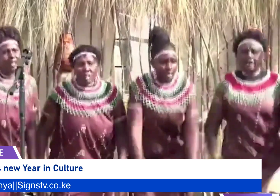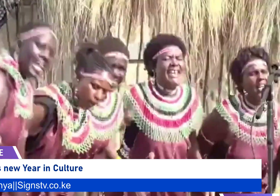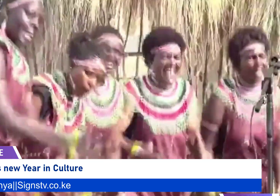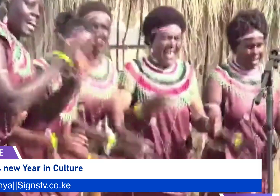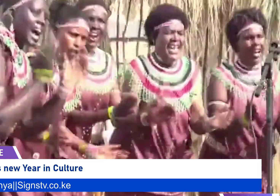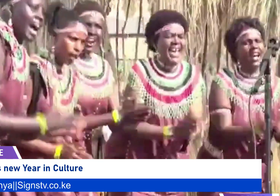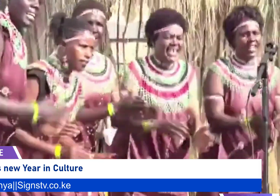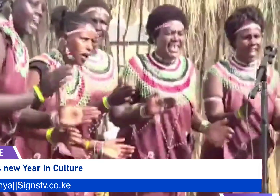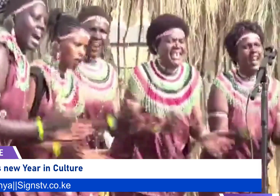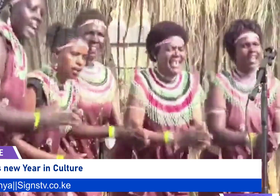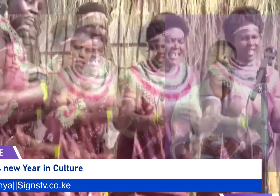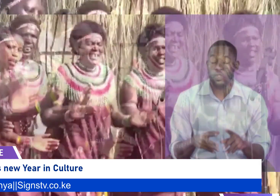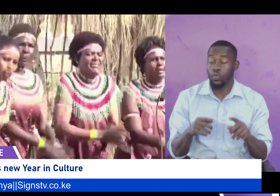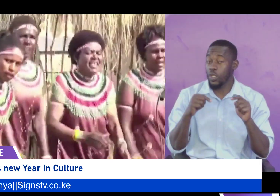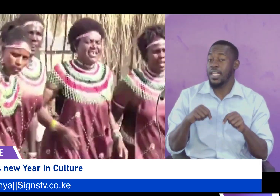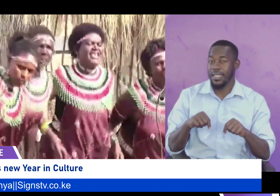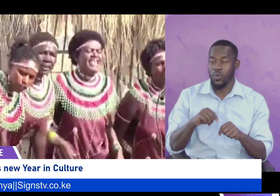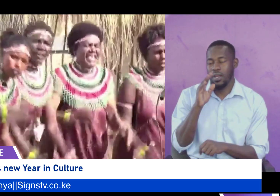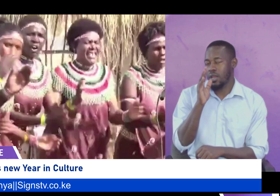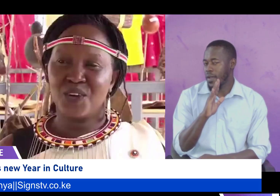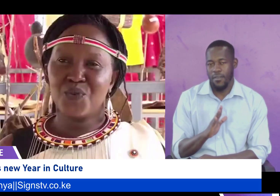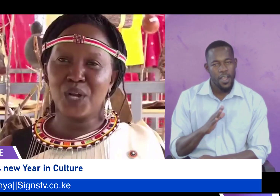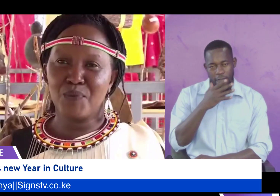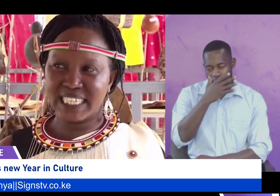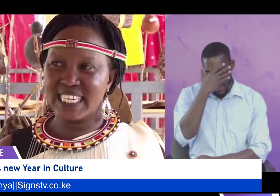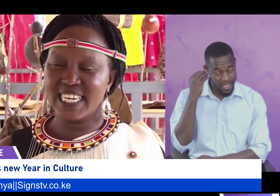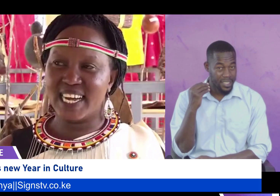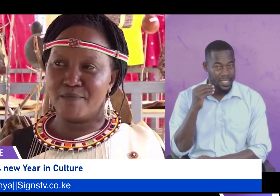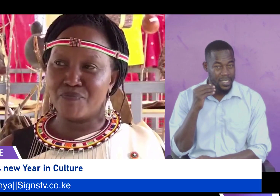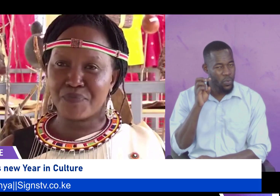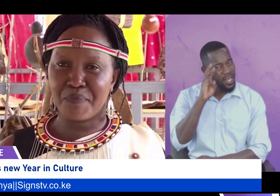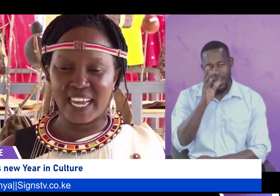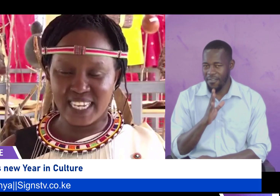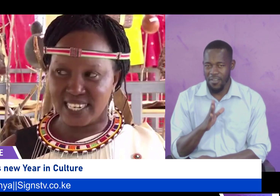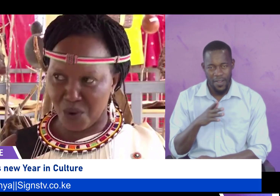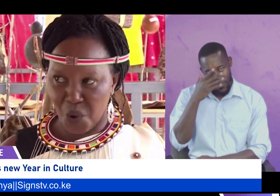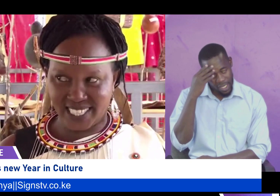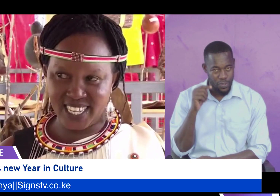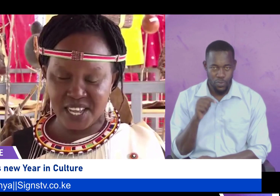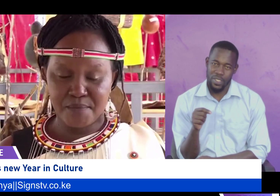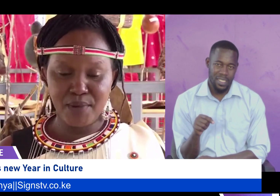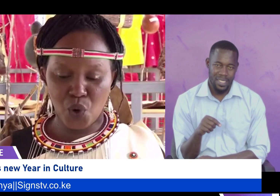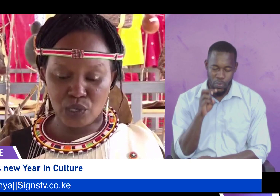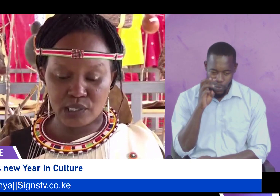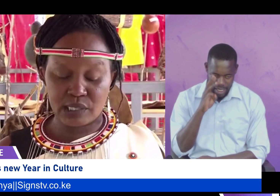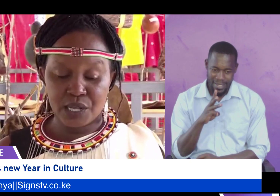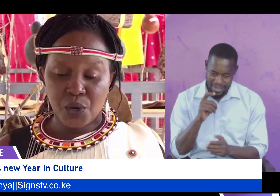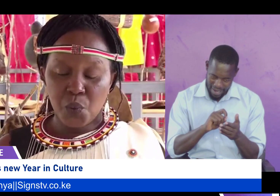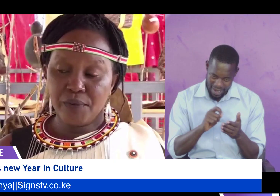This is a day that we will never forget. We will put it in records, because we've